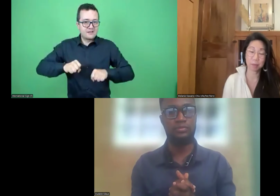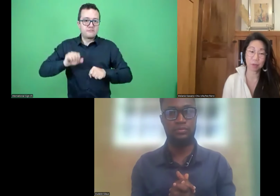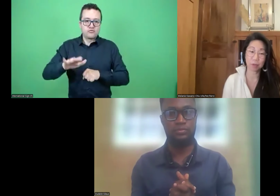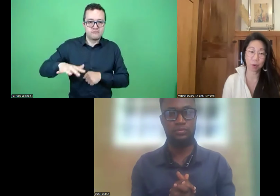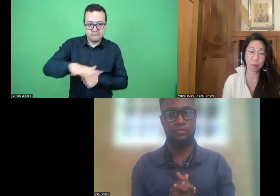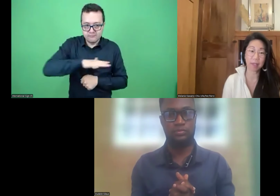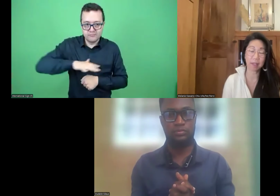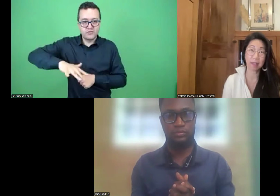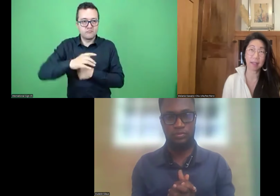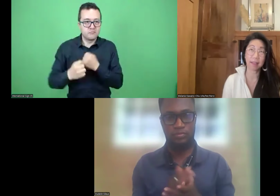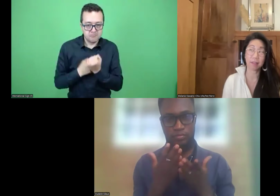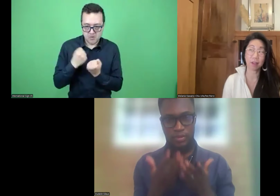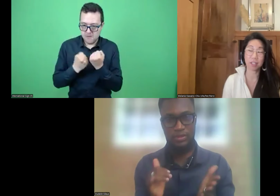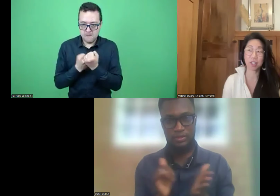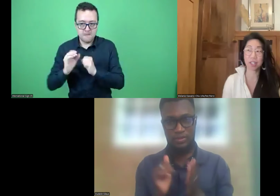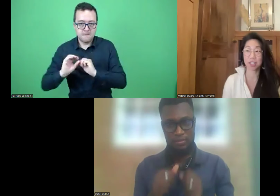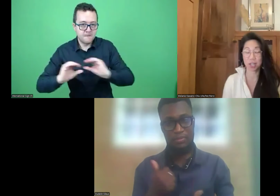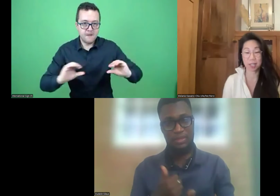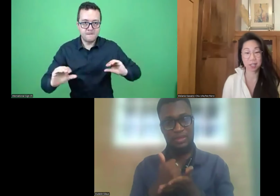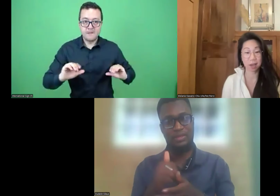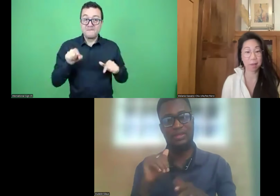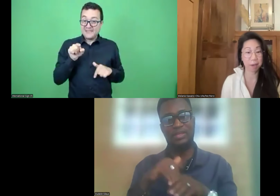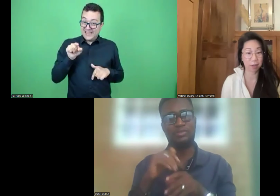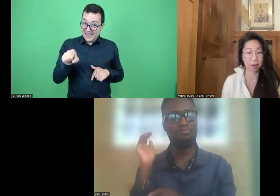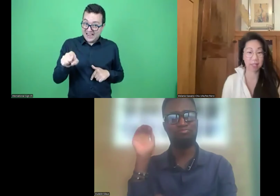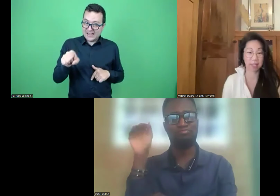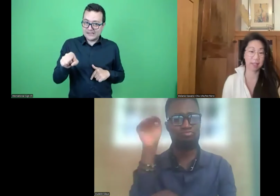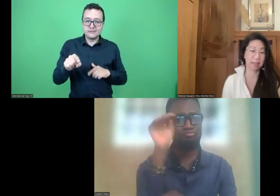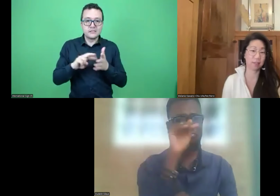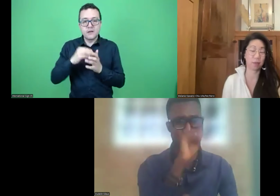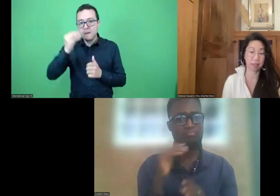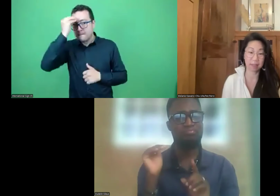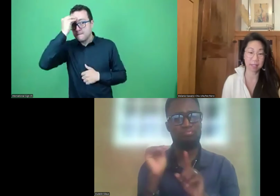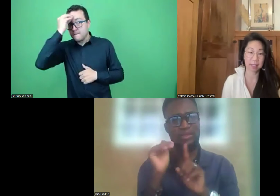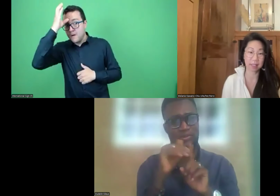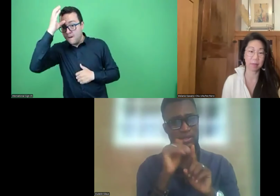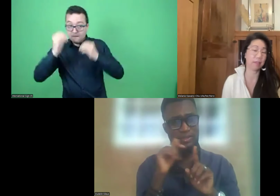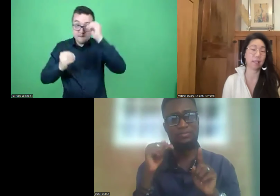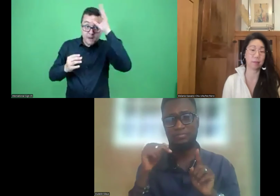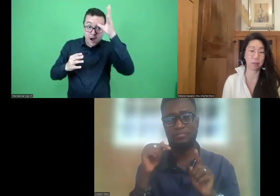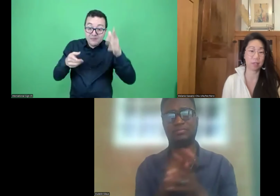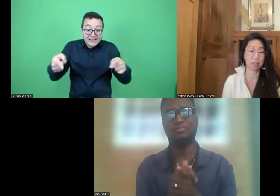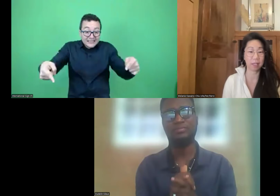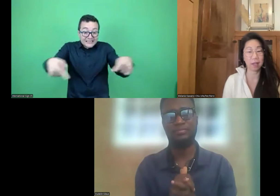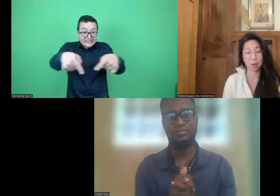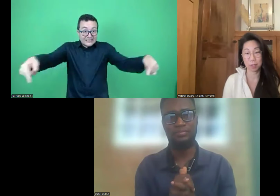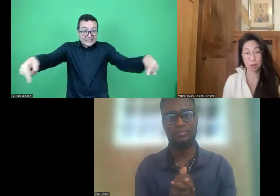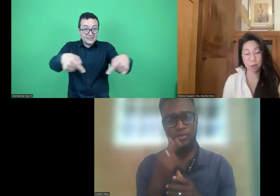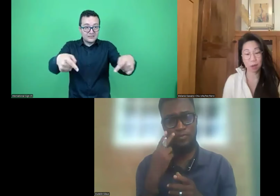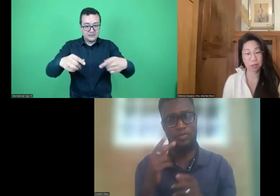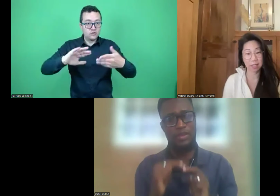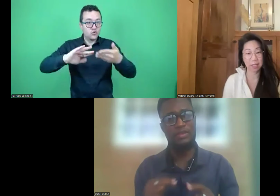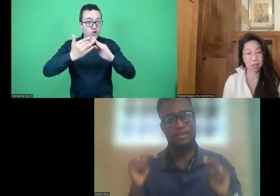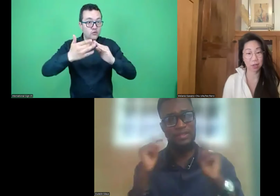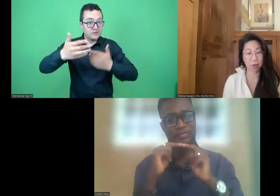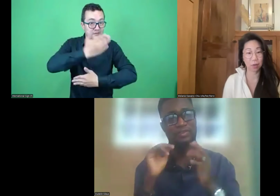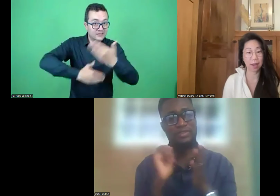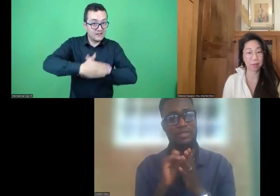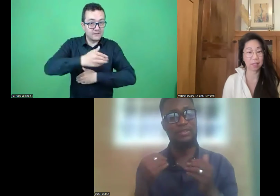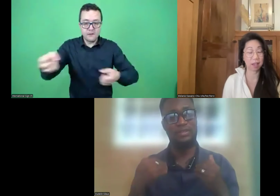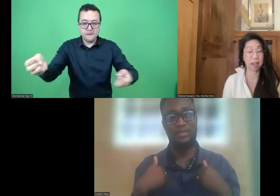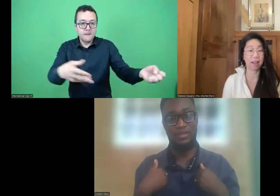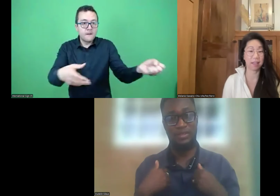it was growing knowledge and exchange among grantees within the disability community. We no longer needed to